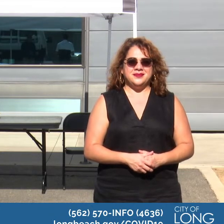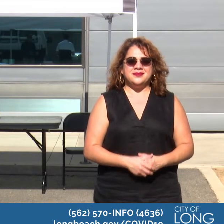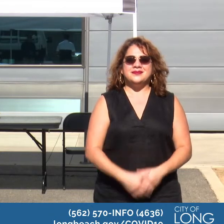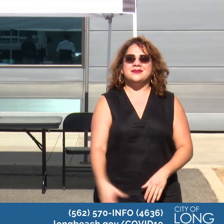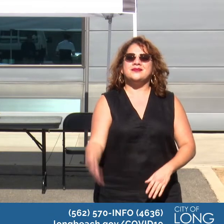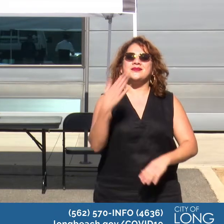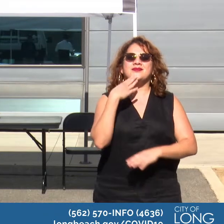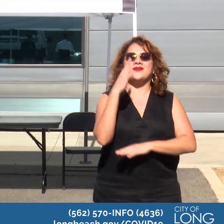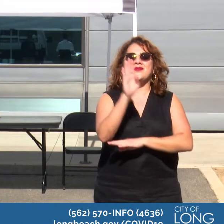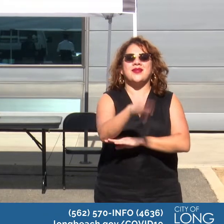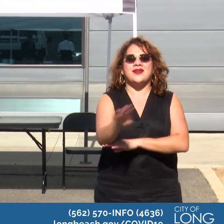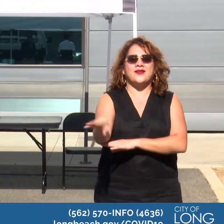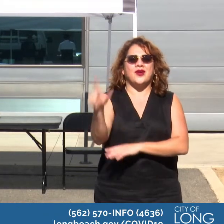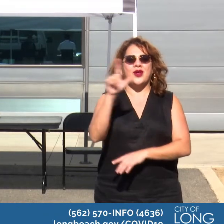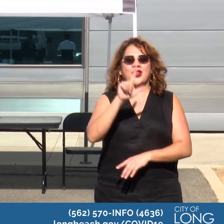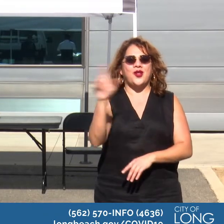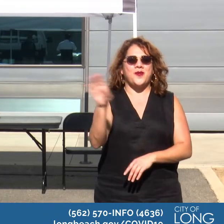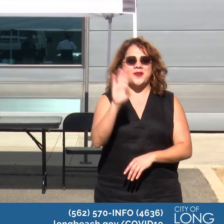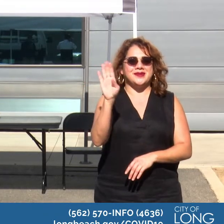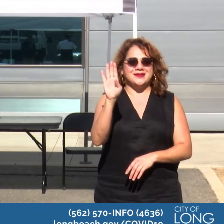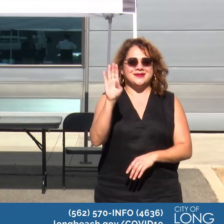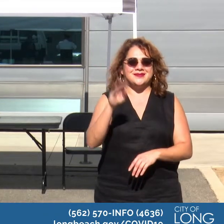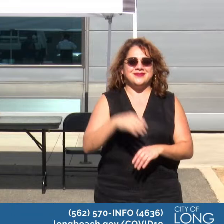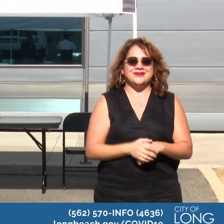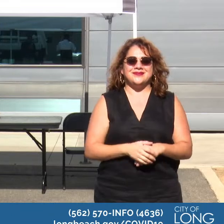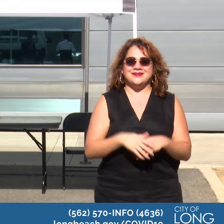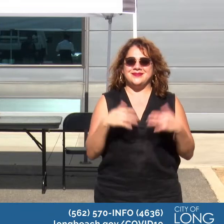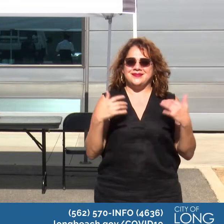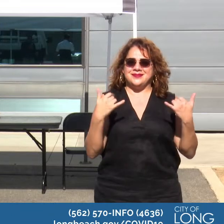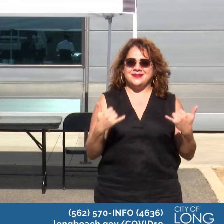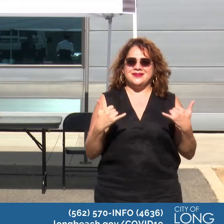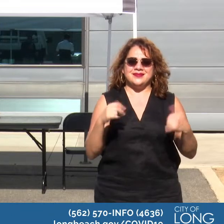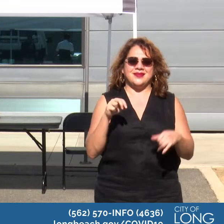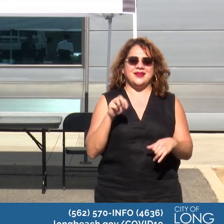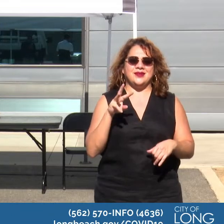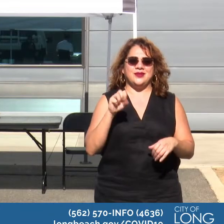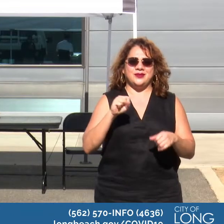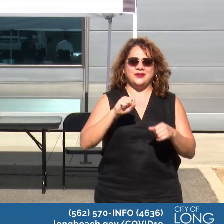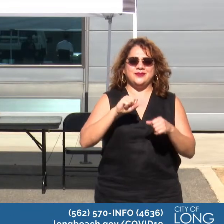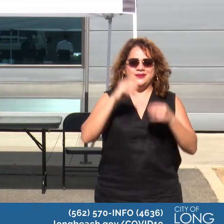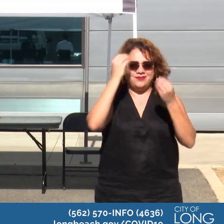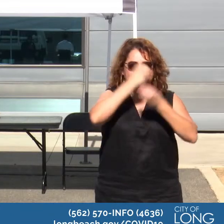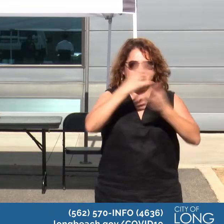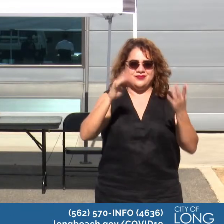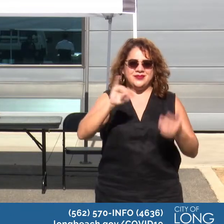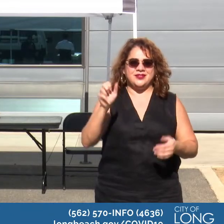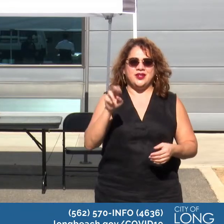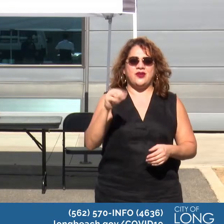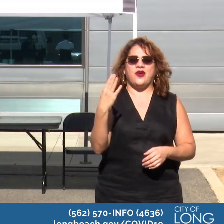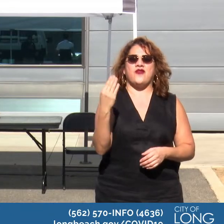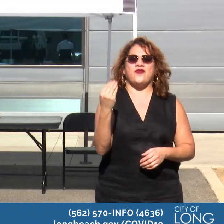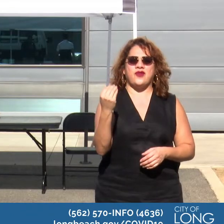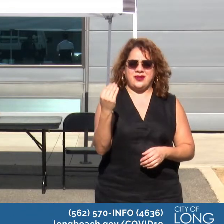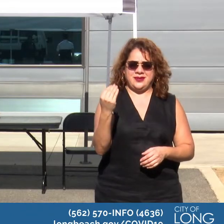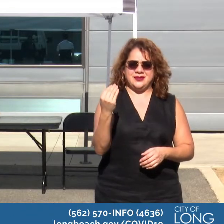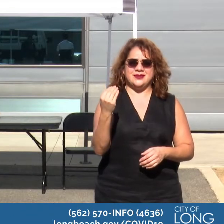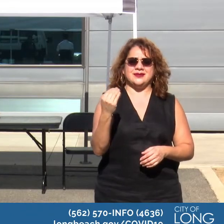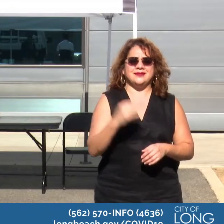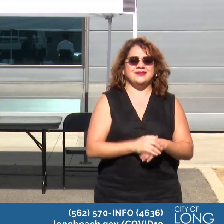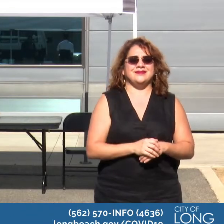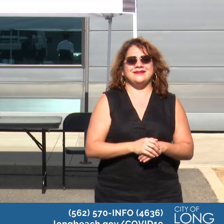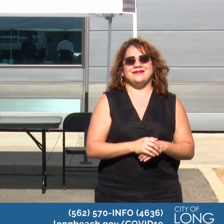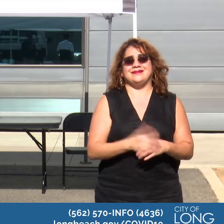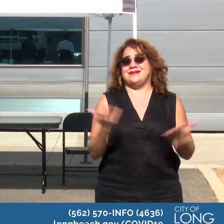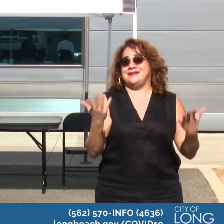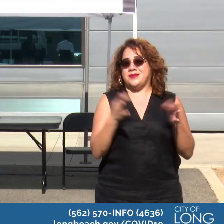Well, good afternoon, Long Beach. Today is our briefing for January the 14th, and really a really,